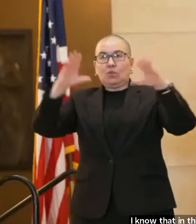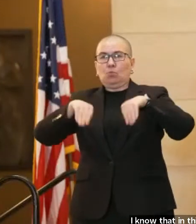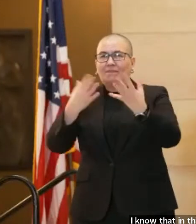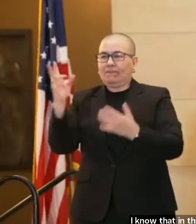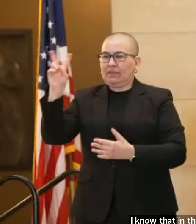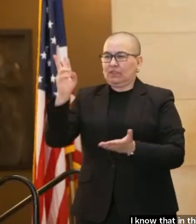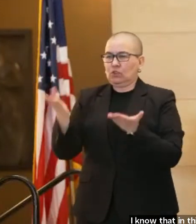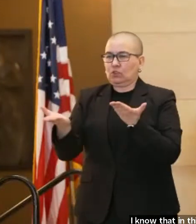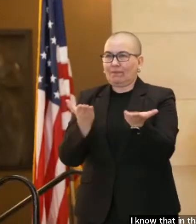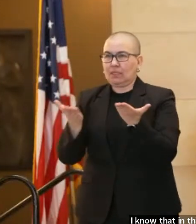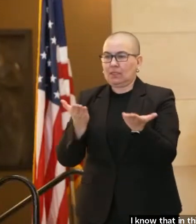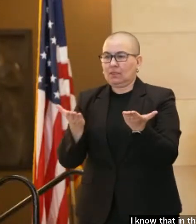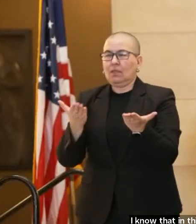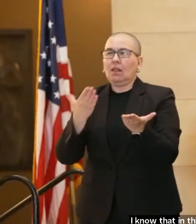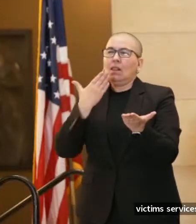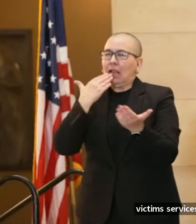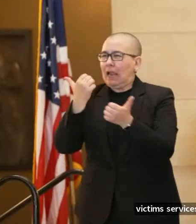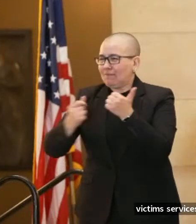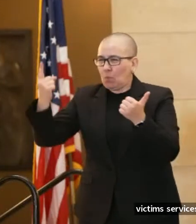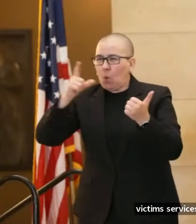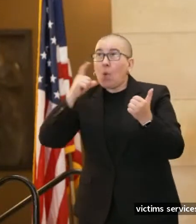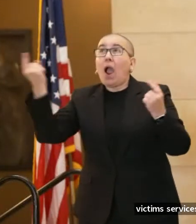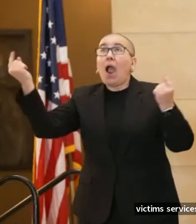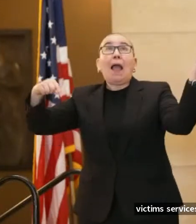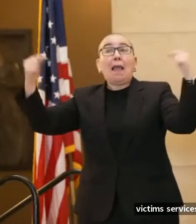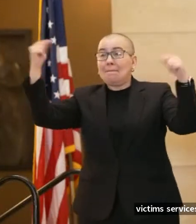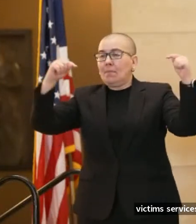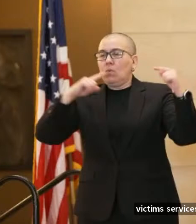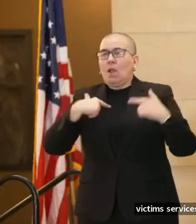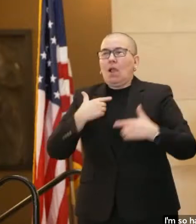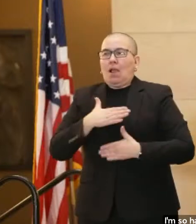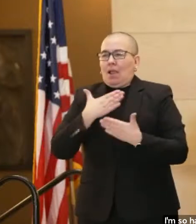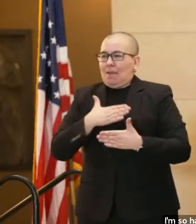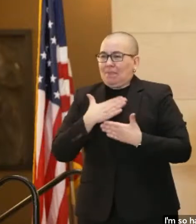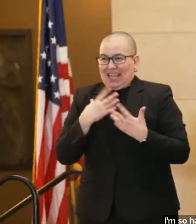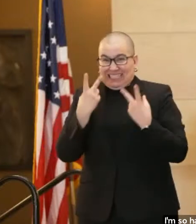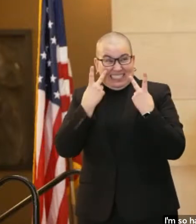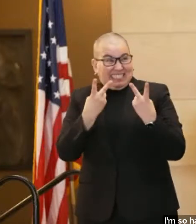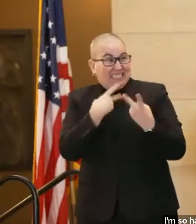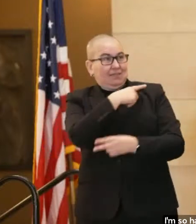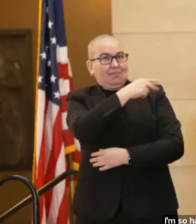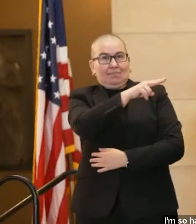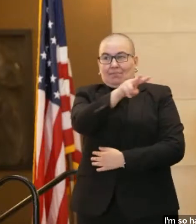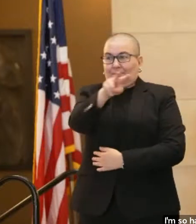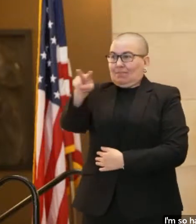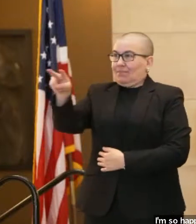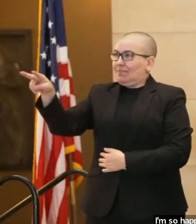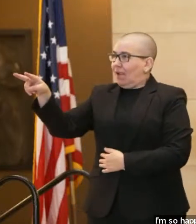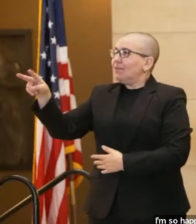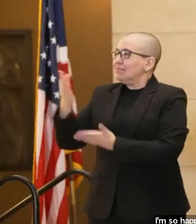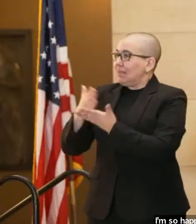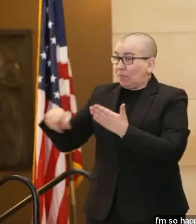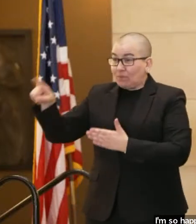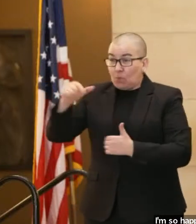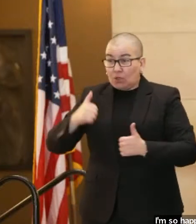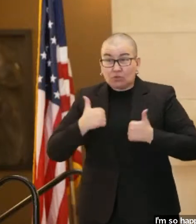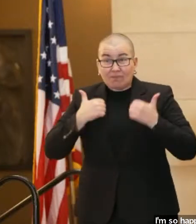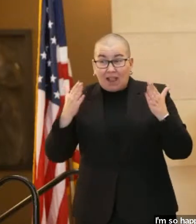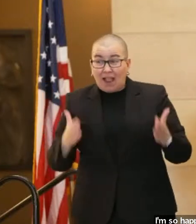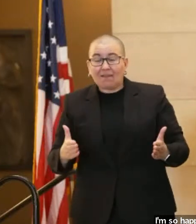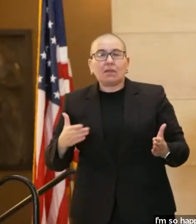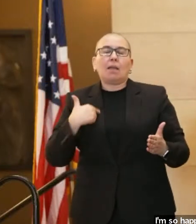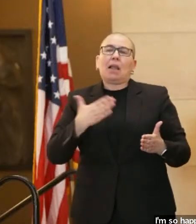thankful to everyone here today. I'm so happy that you're here, that I can see you. If you're a survivor, I'm just happy that you are with us